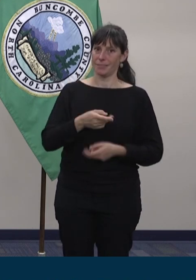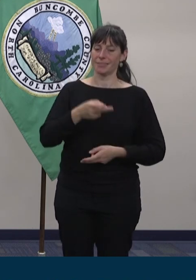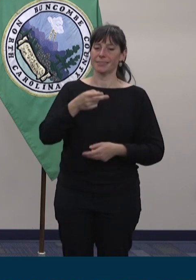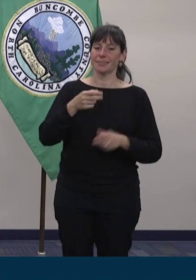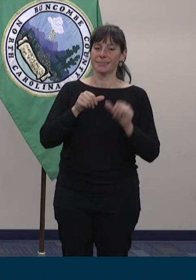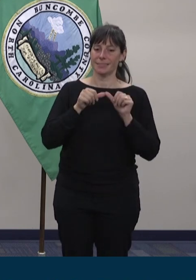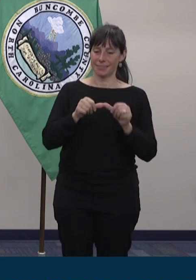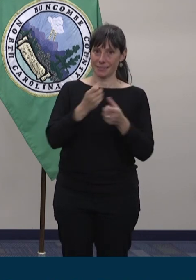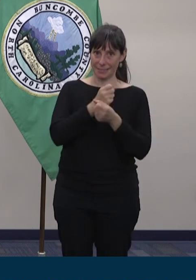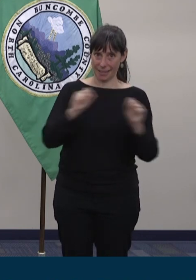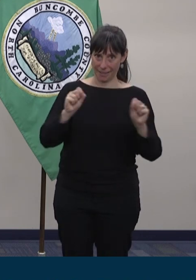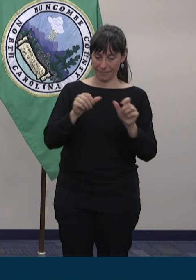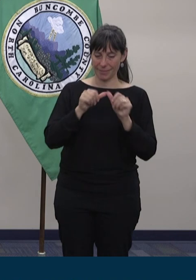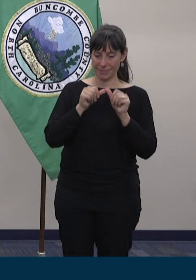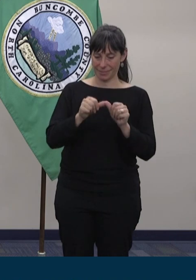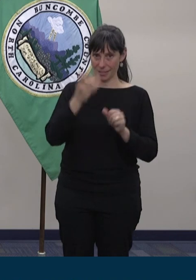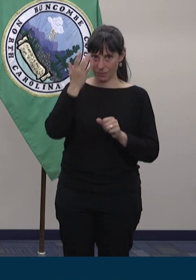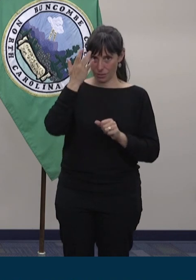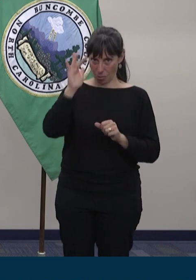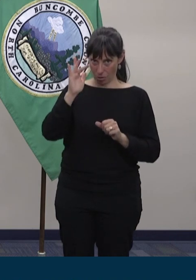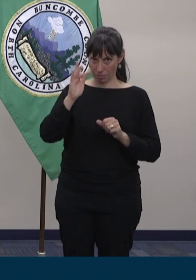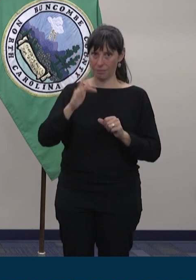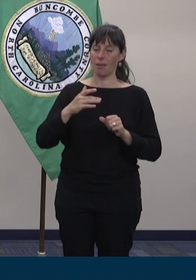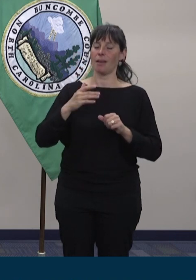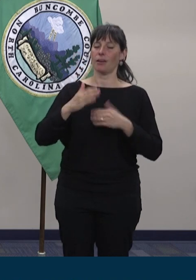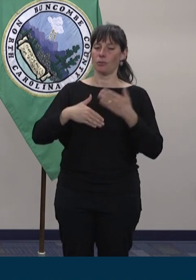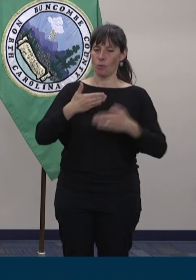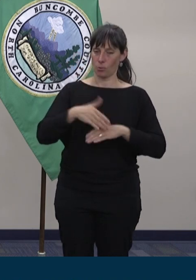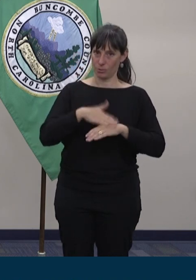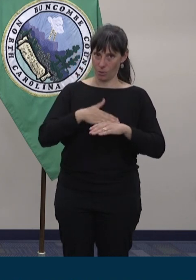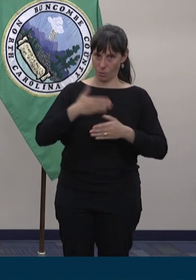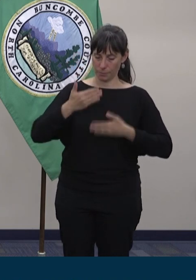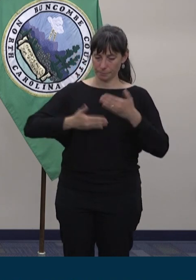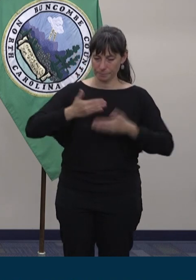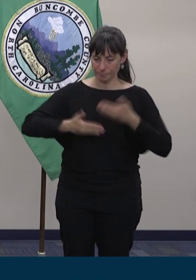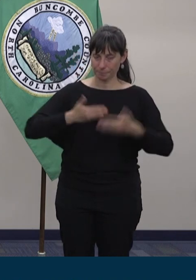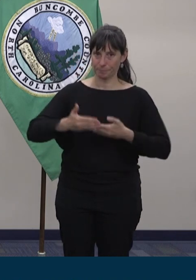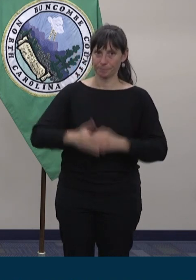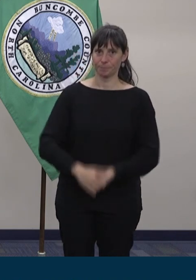smart, and let's take this step by step. Thank you.